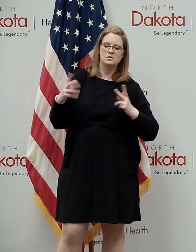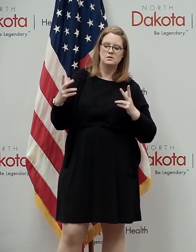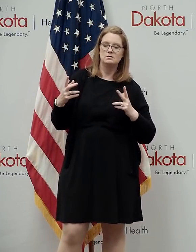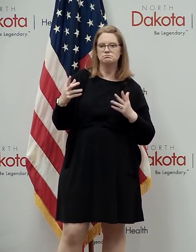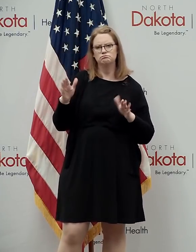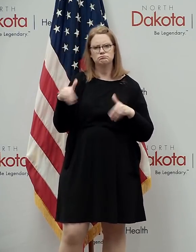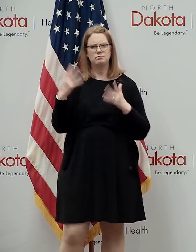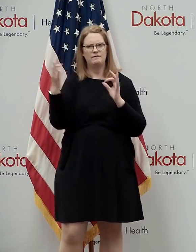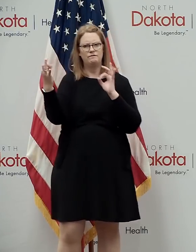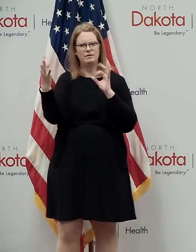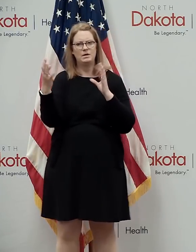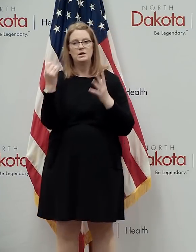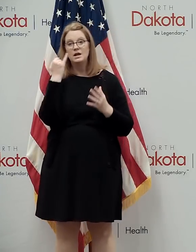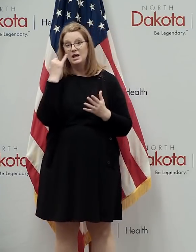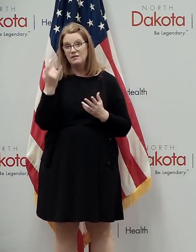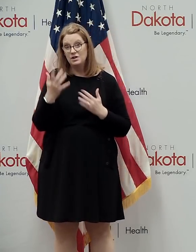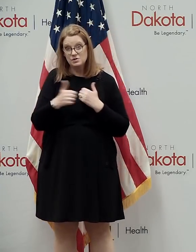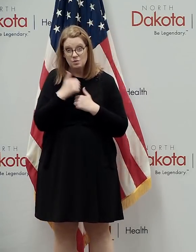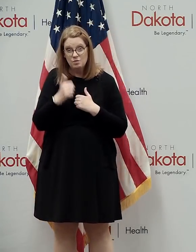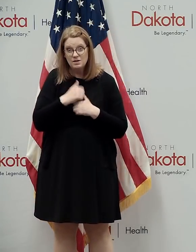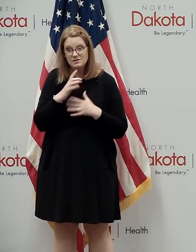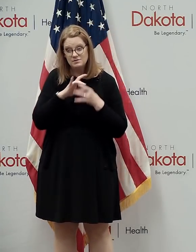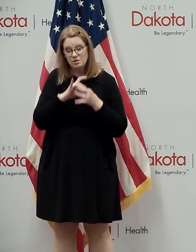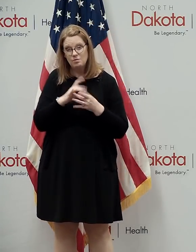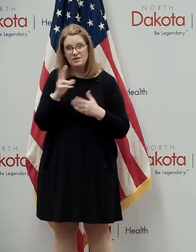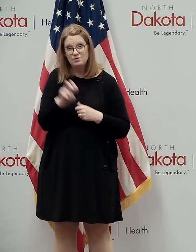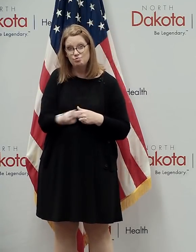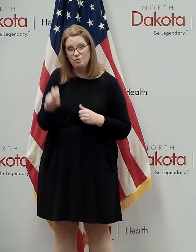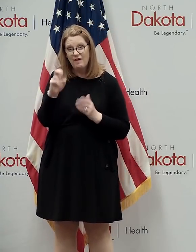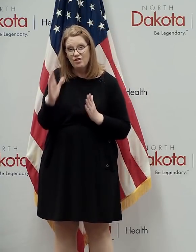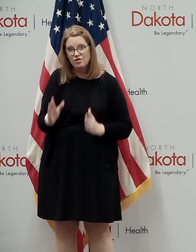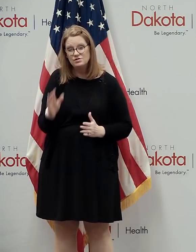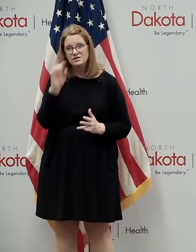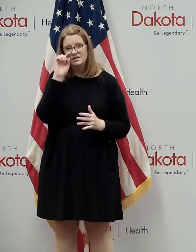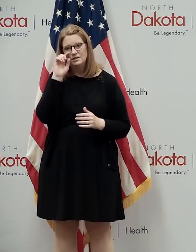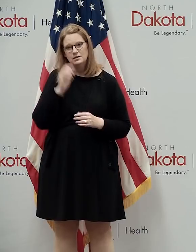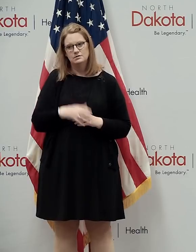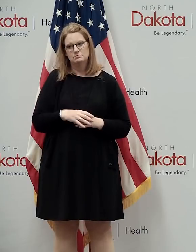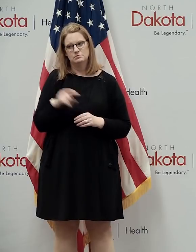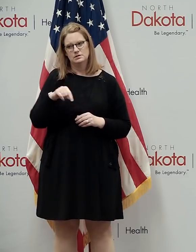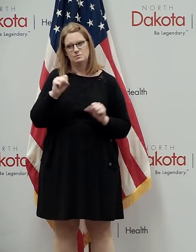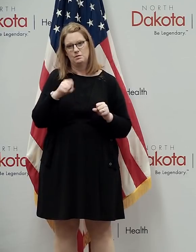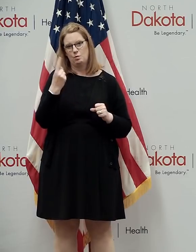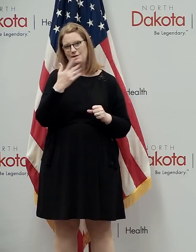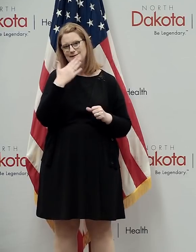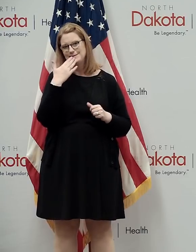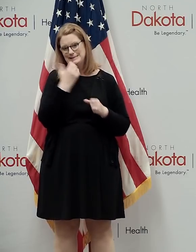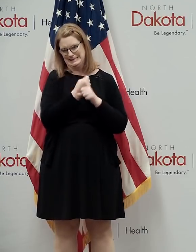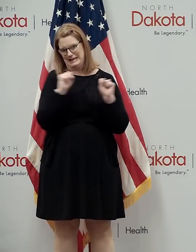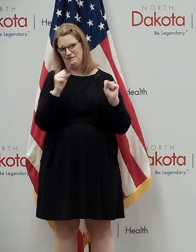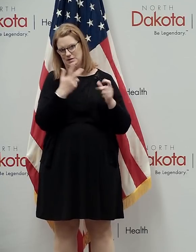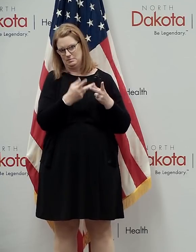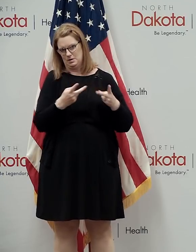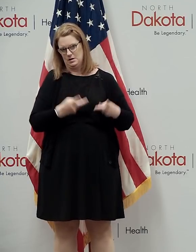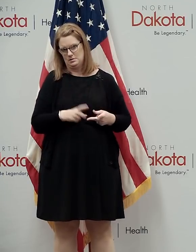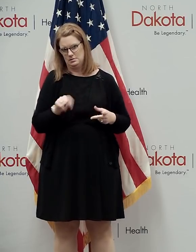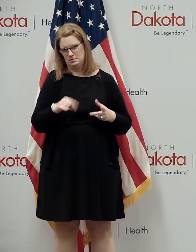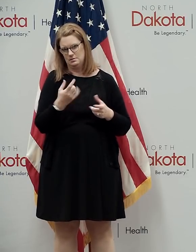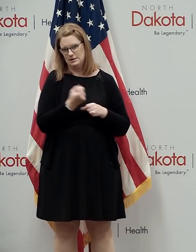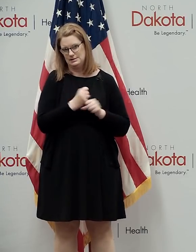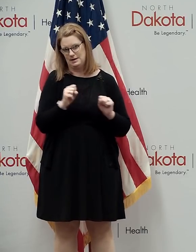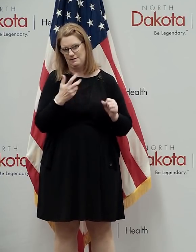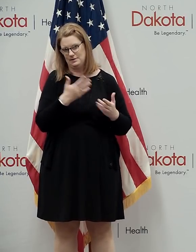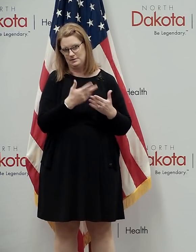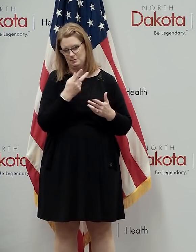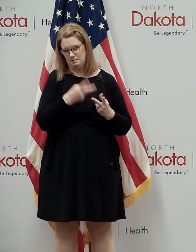there's risk associated with travelers coming to North Dakota. But right now, I would think this would be one of the safest places to be. And